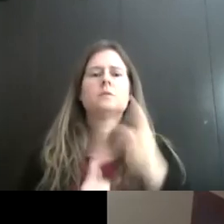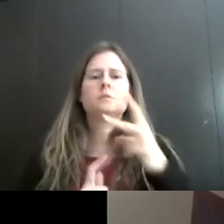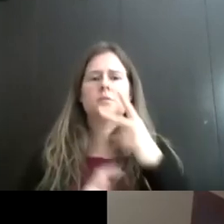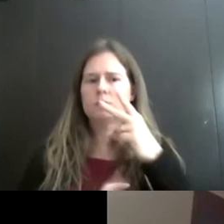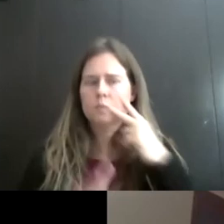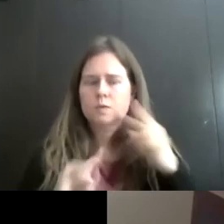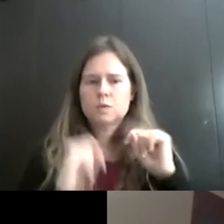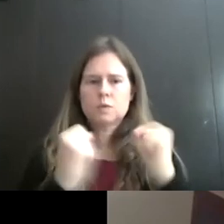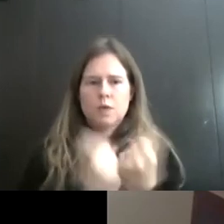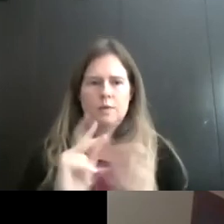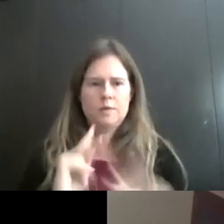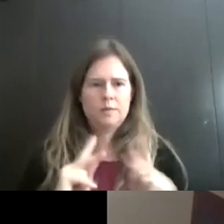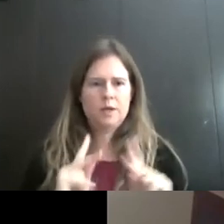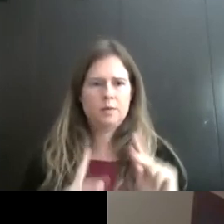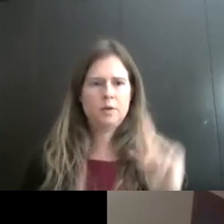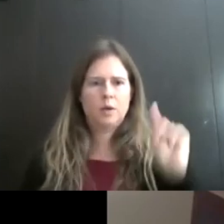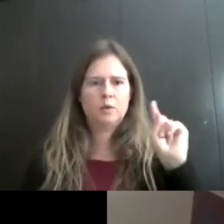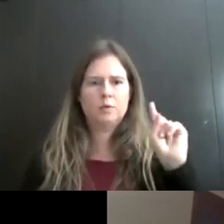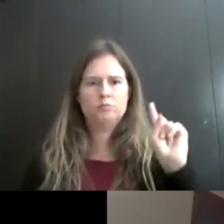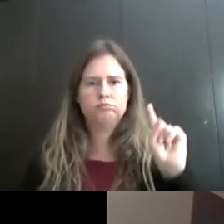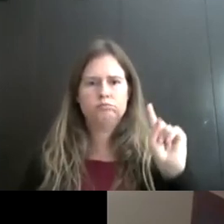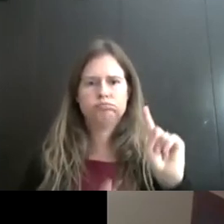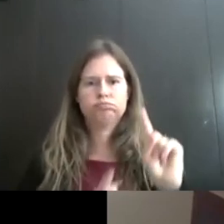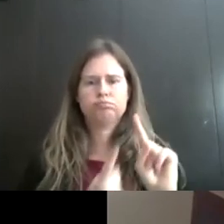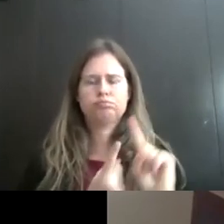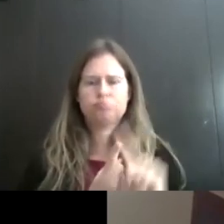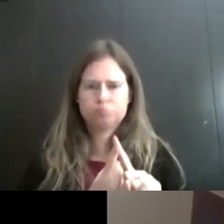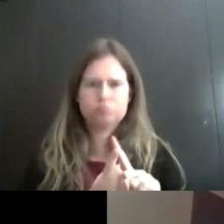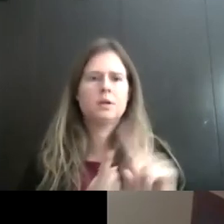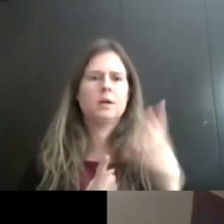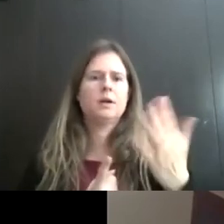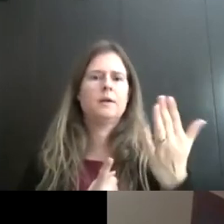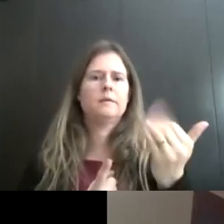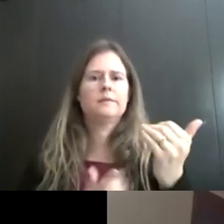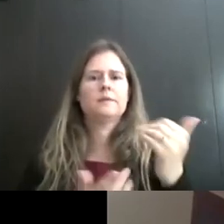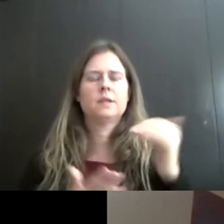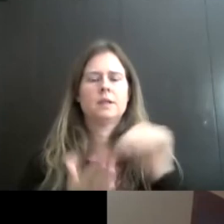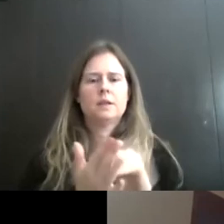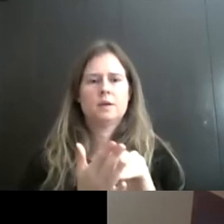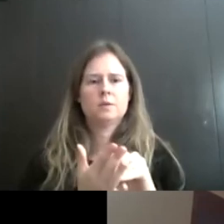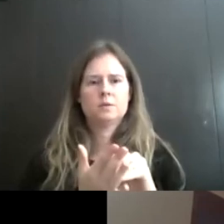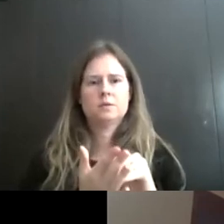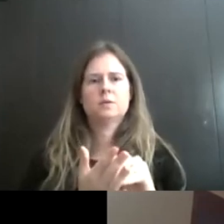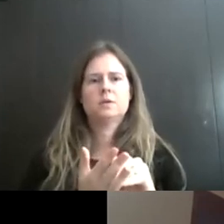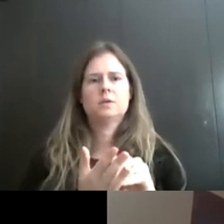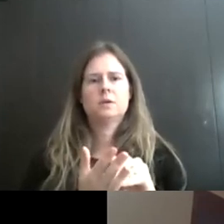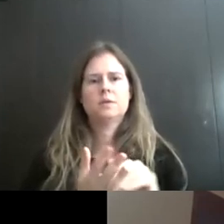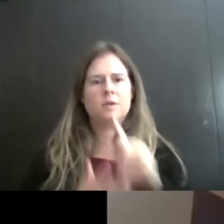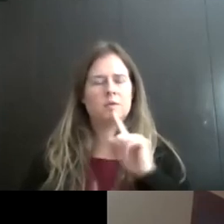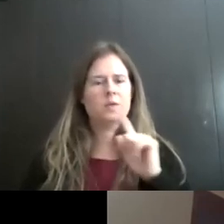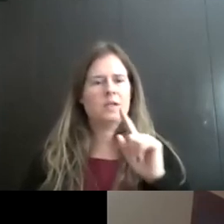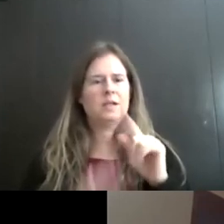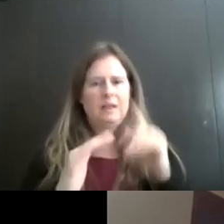all of California had dropped from 140,000 to 15,000. And many experts think that it was less